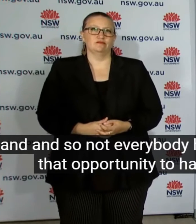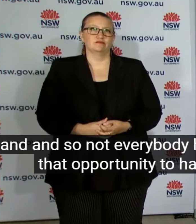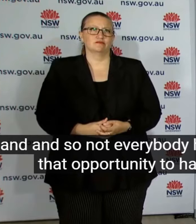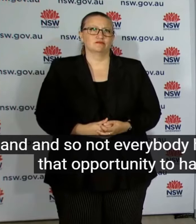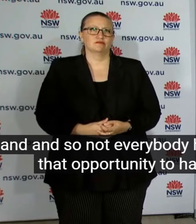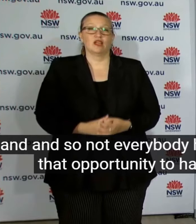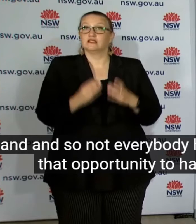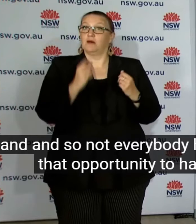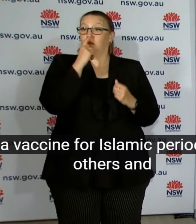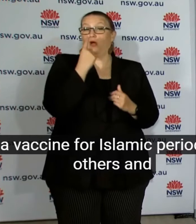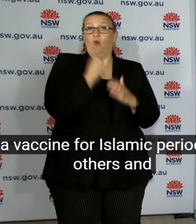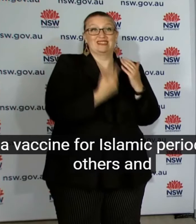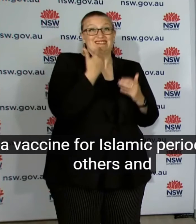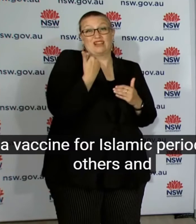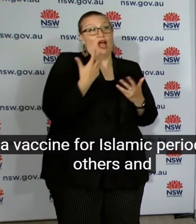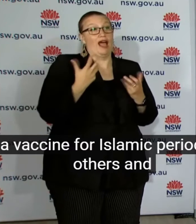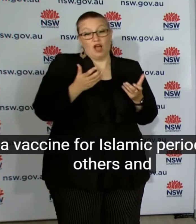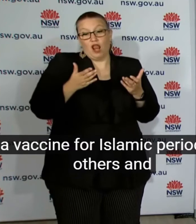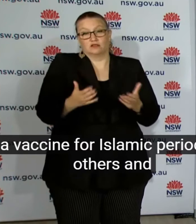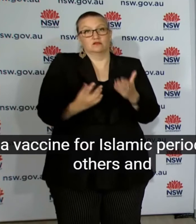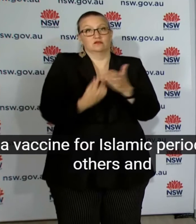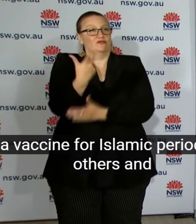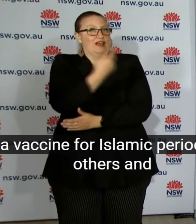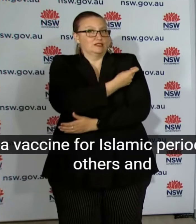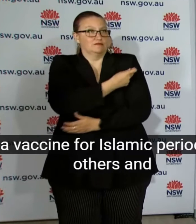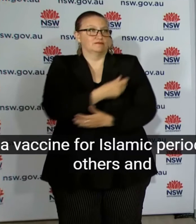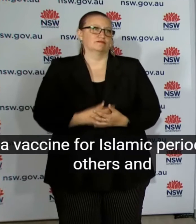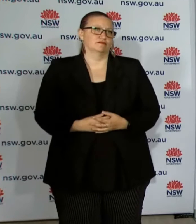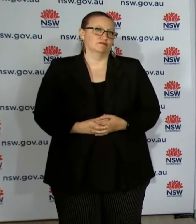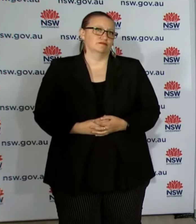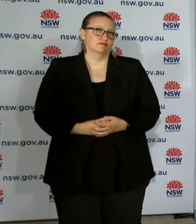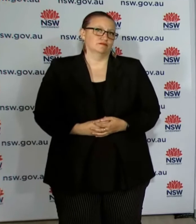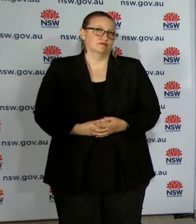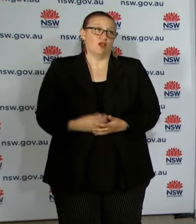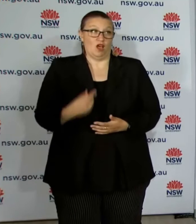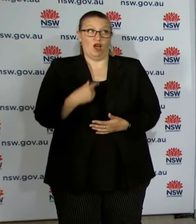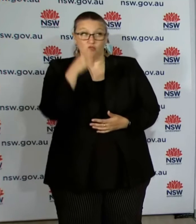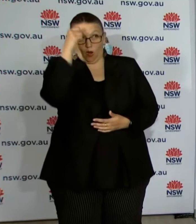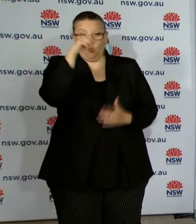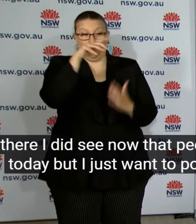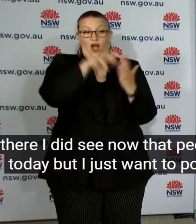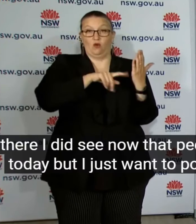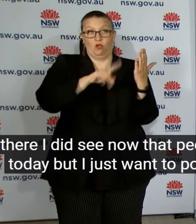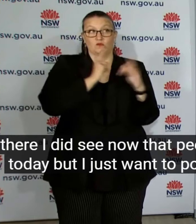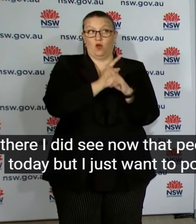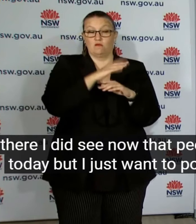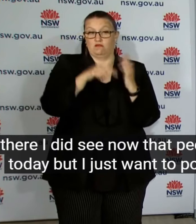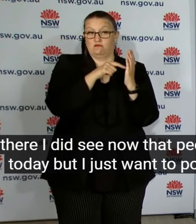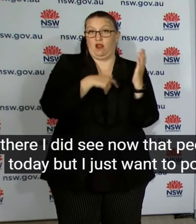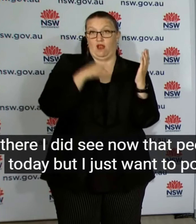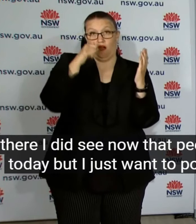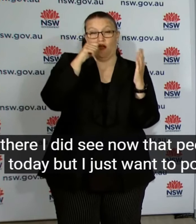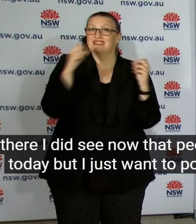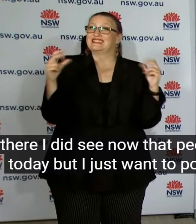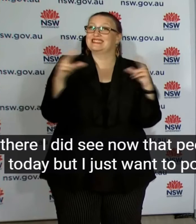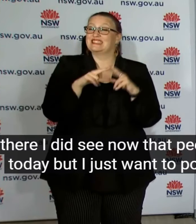others. And I did see that article today, but I just want to point out that in some cases, I know the Sydney area is